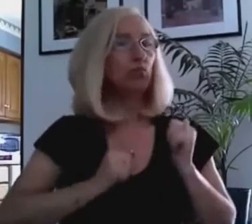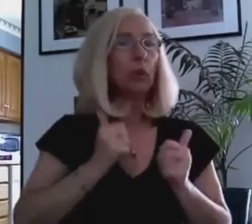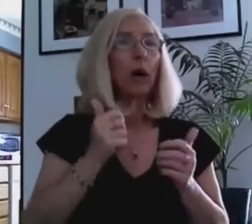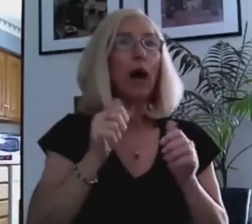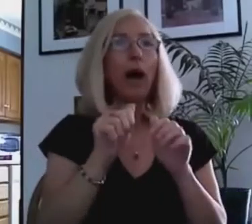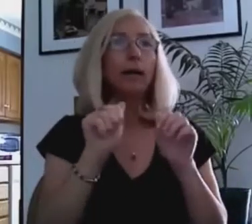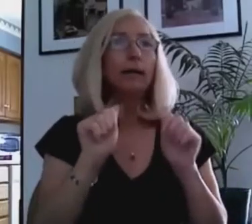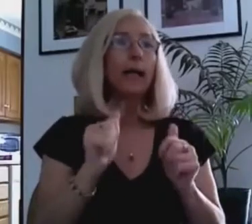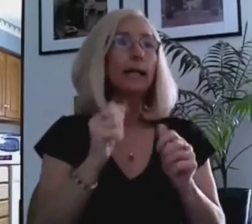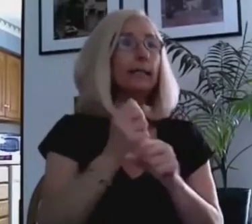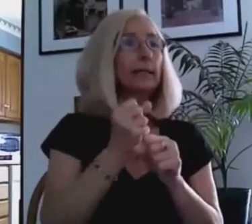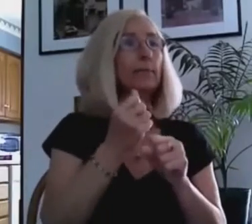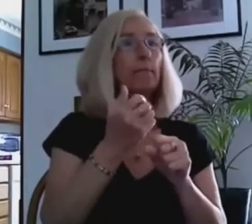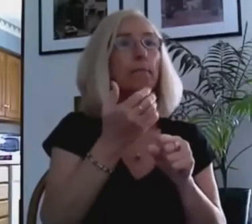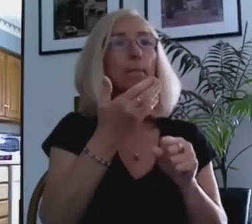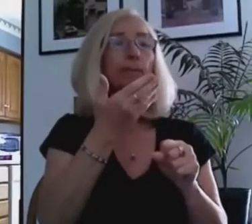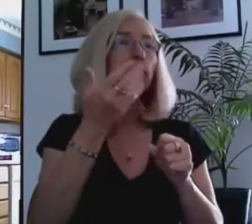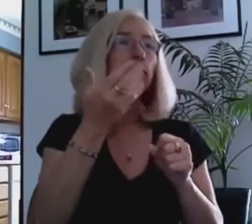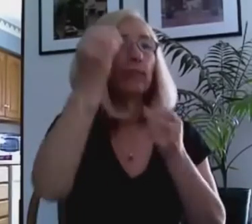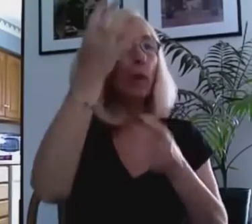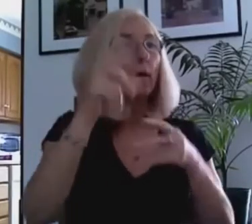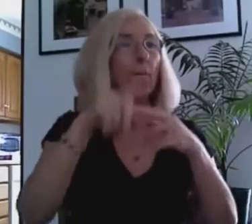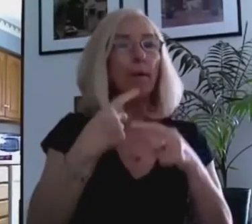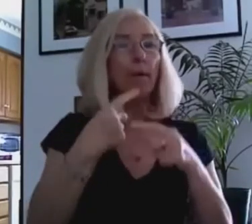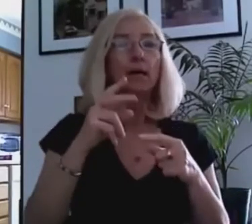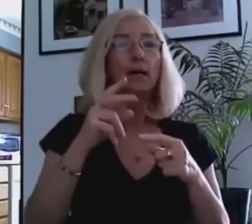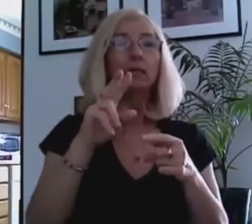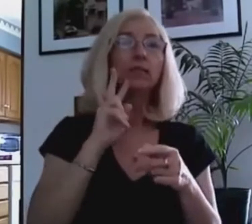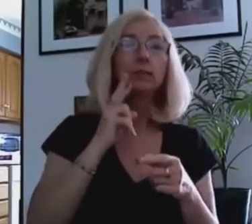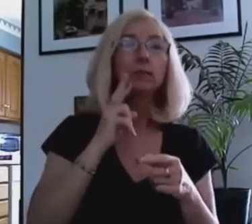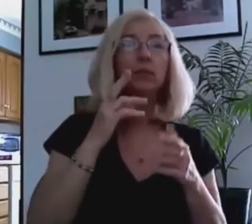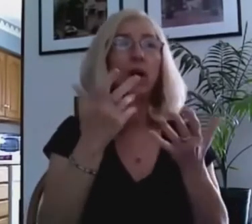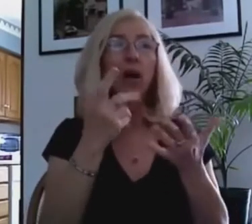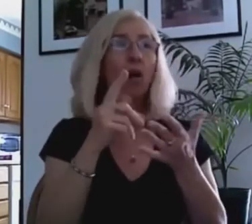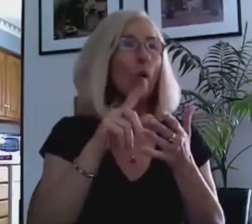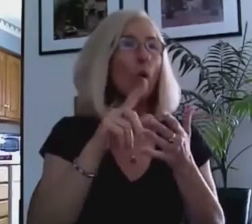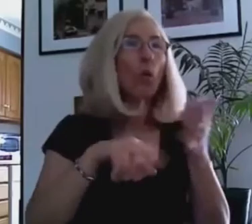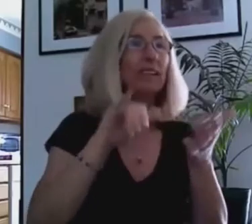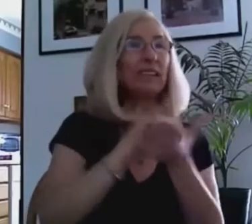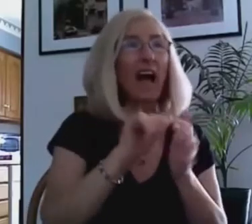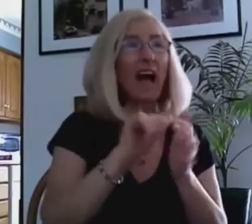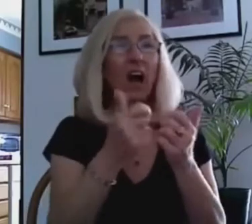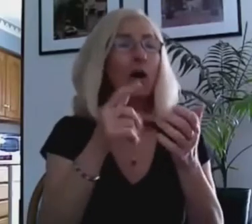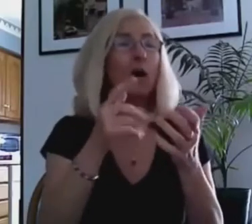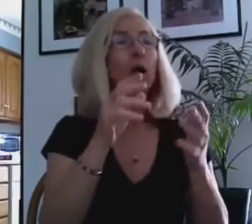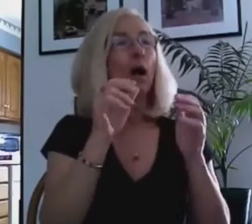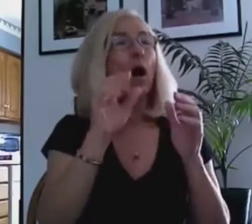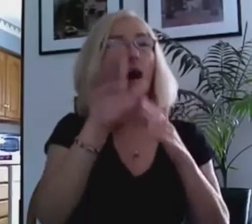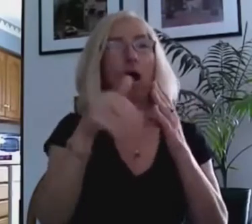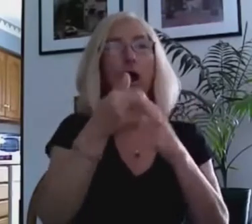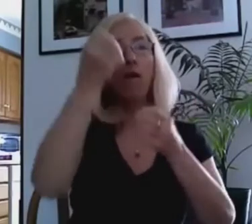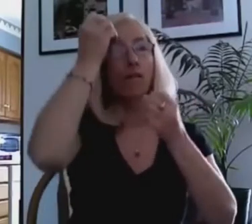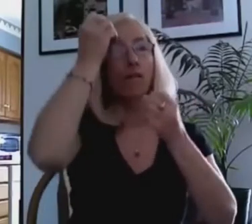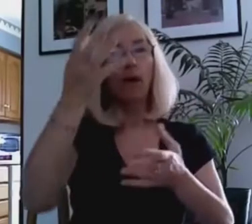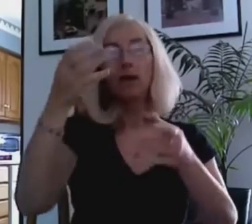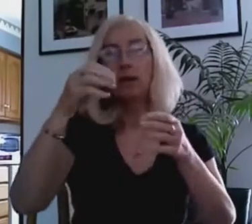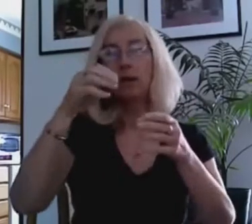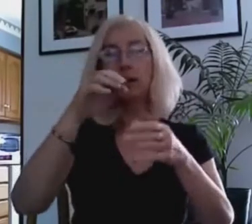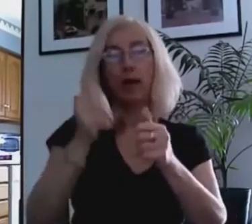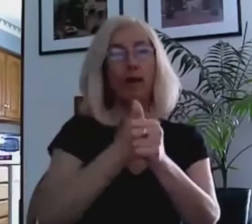I think part of the problem with this is related to people's attitudes towards information